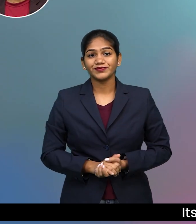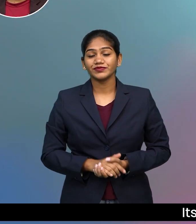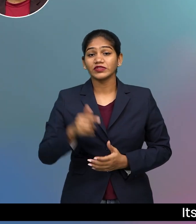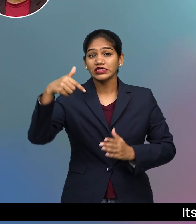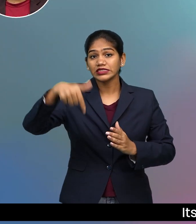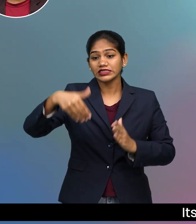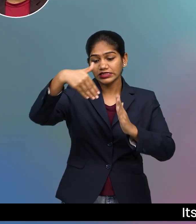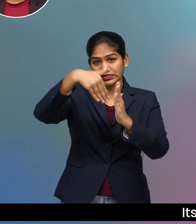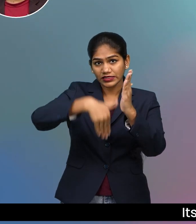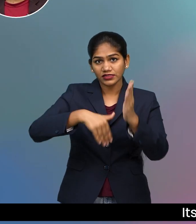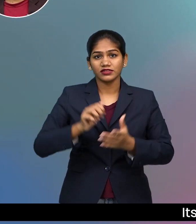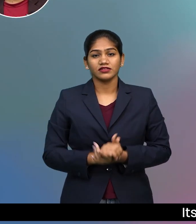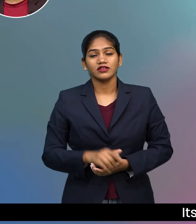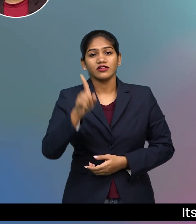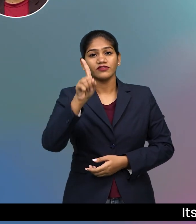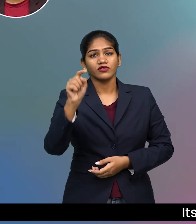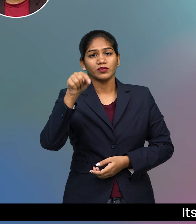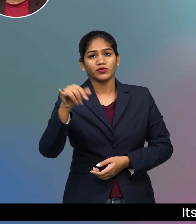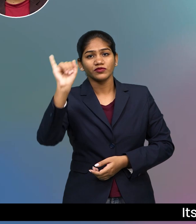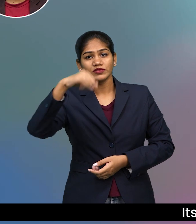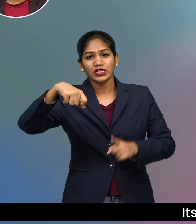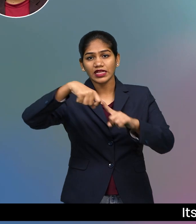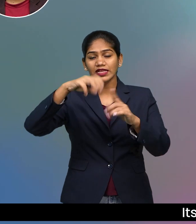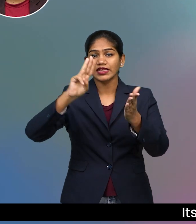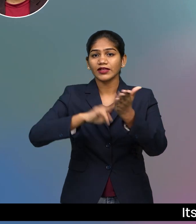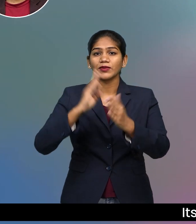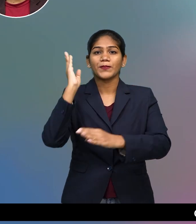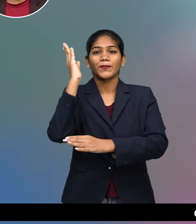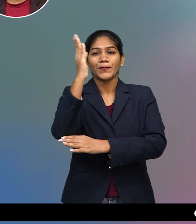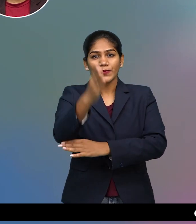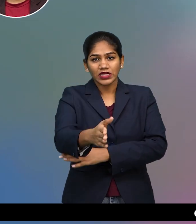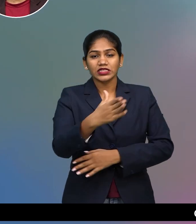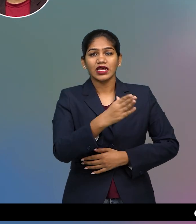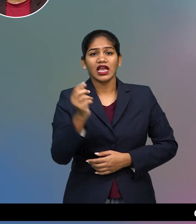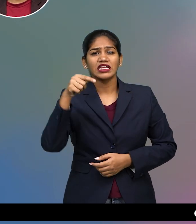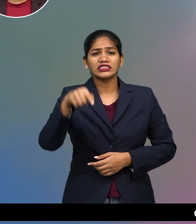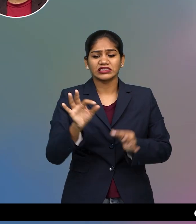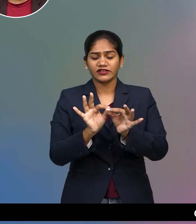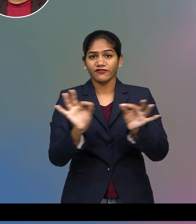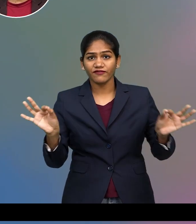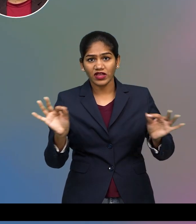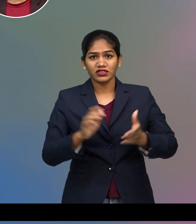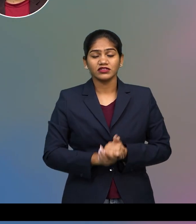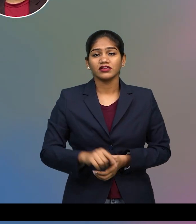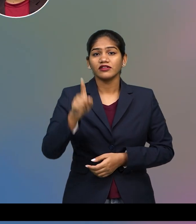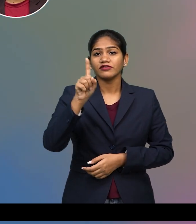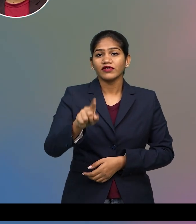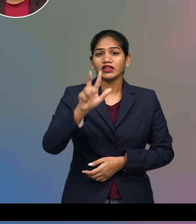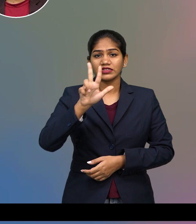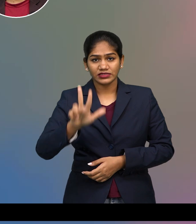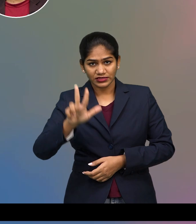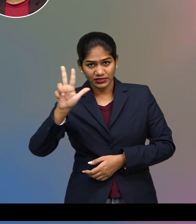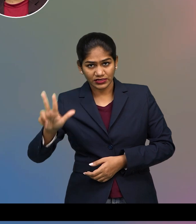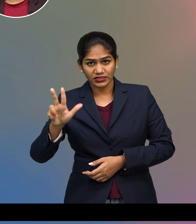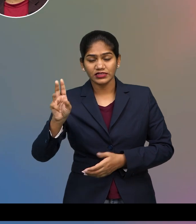Its depth is 1.6 kilometers and its width is 188 meters